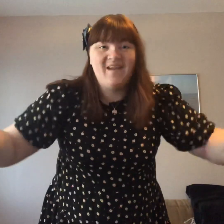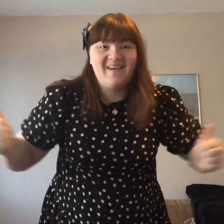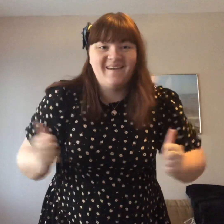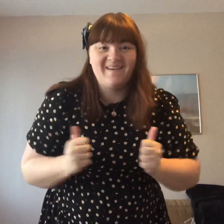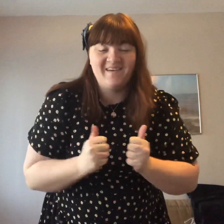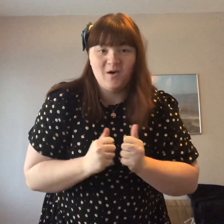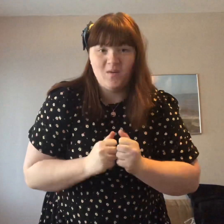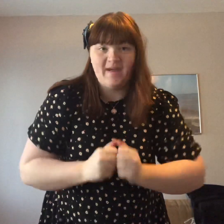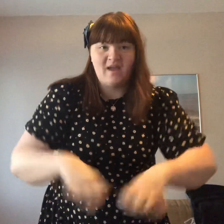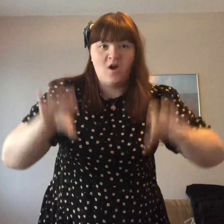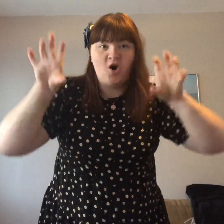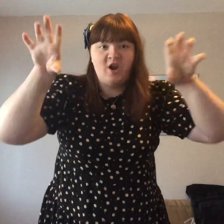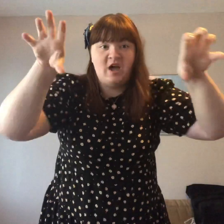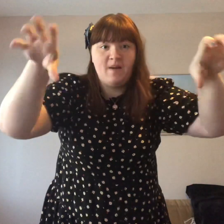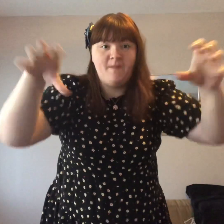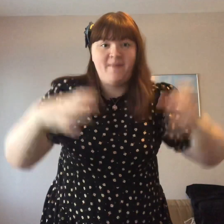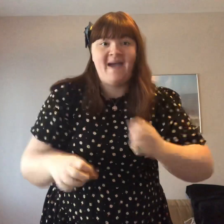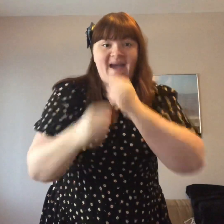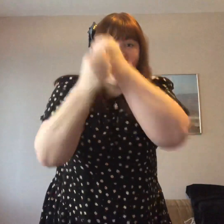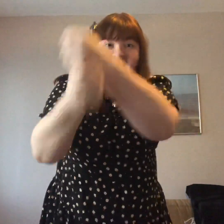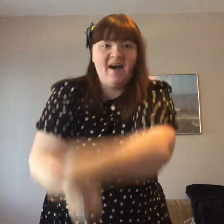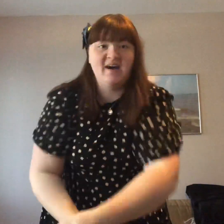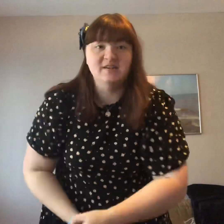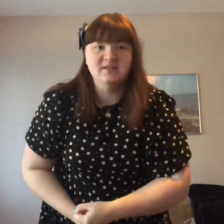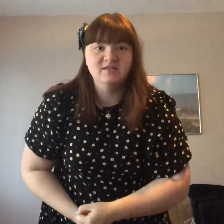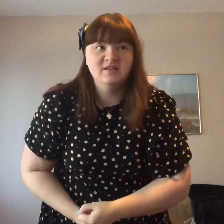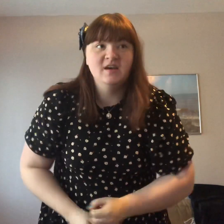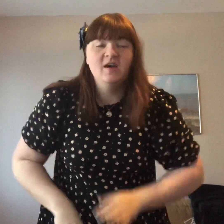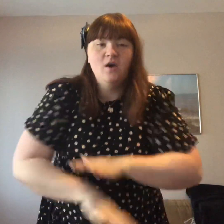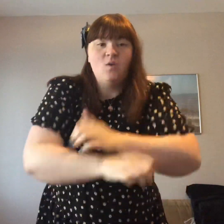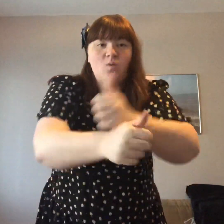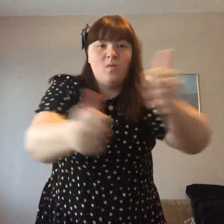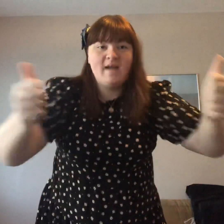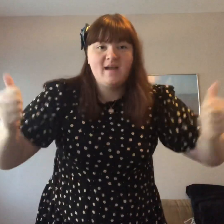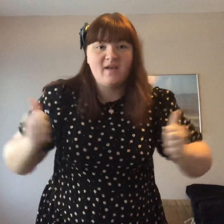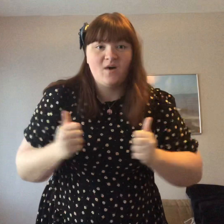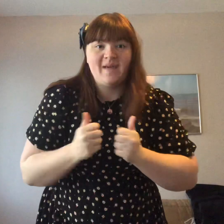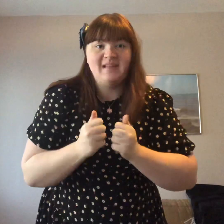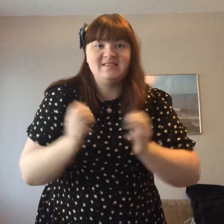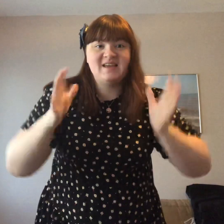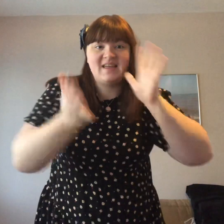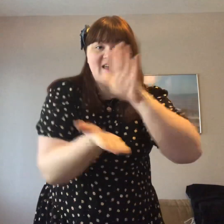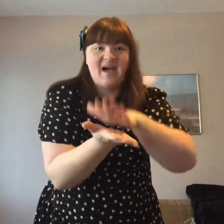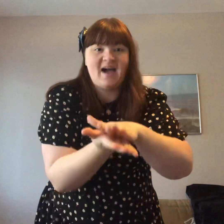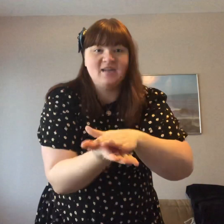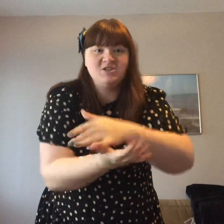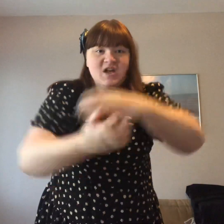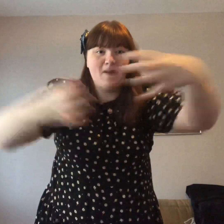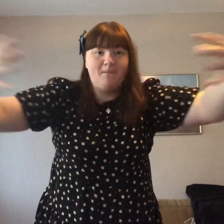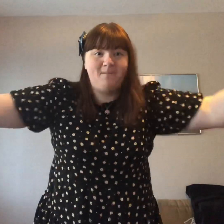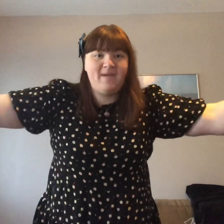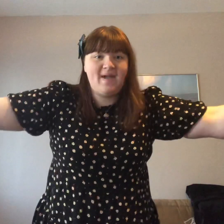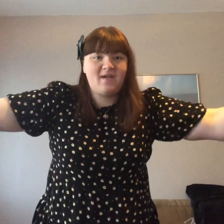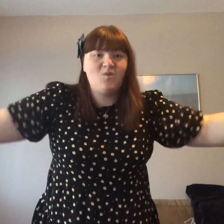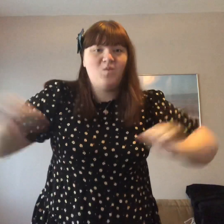We're going on a bear hunt. We're going to catch a big